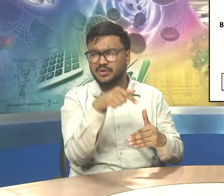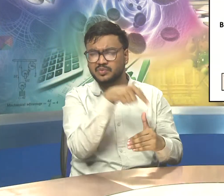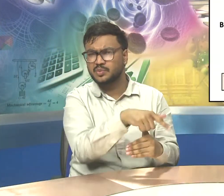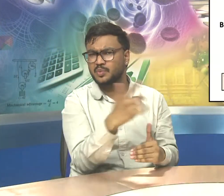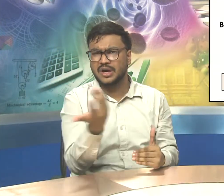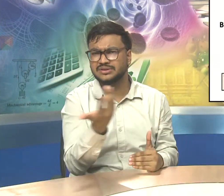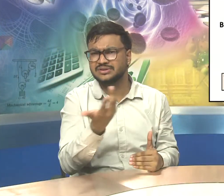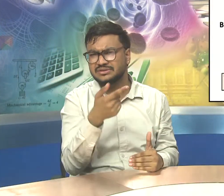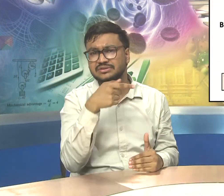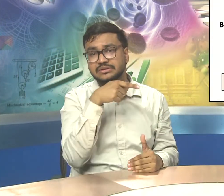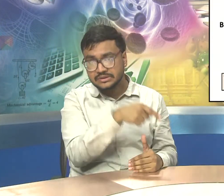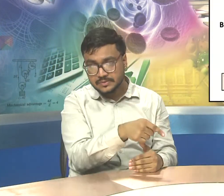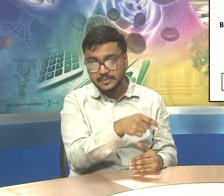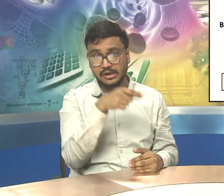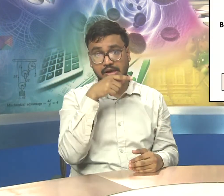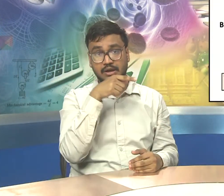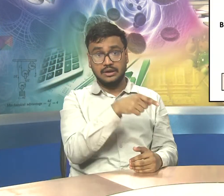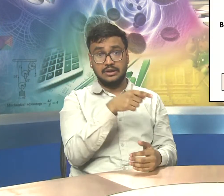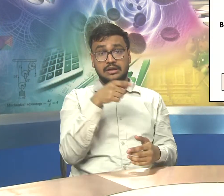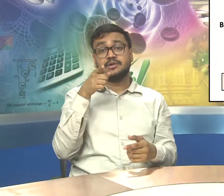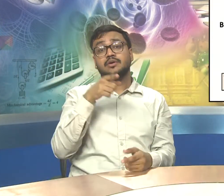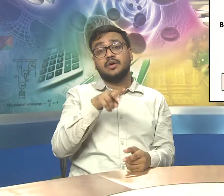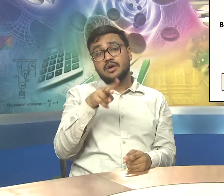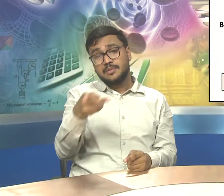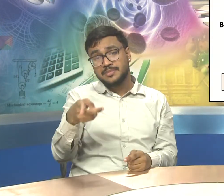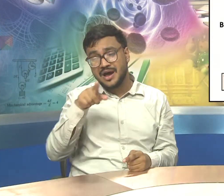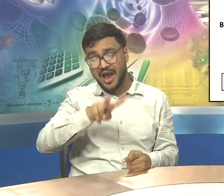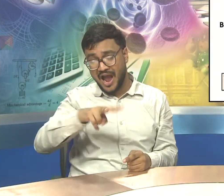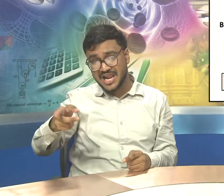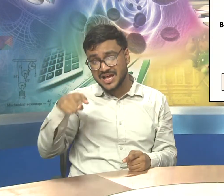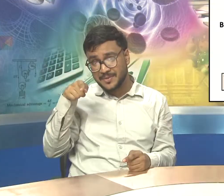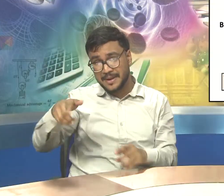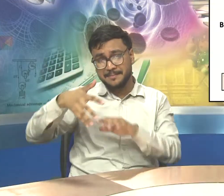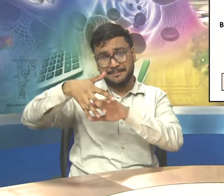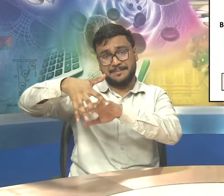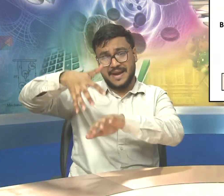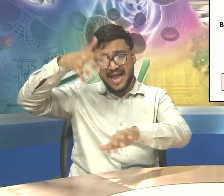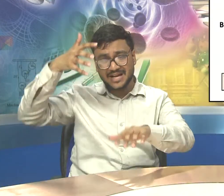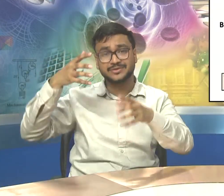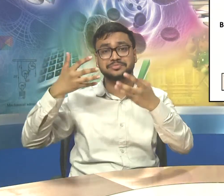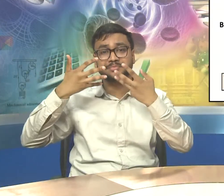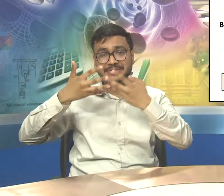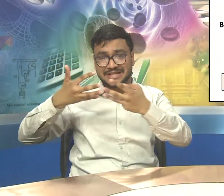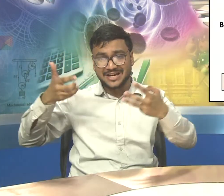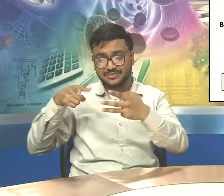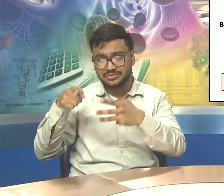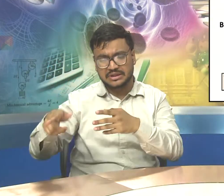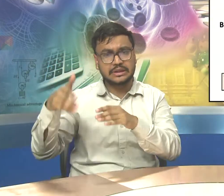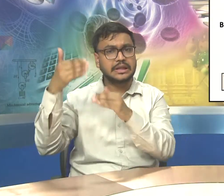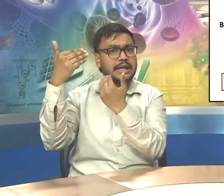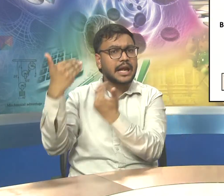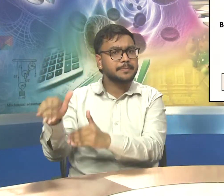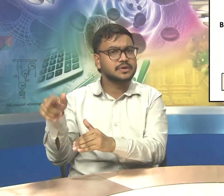Because human language is limitless, we can do for more with